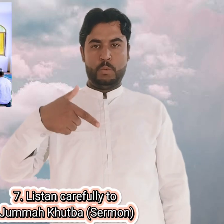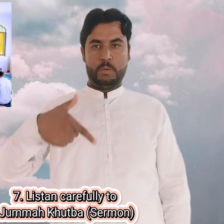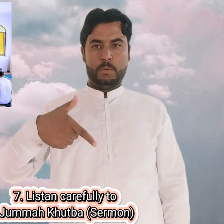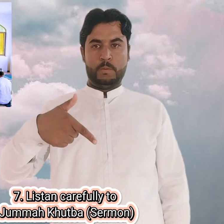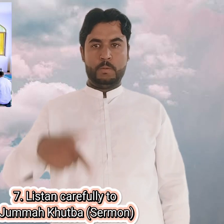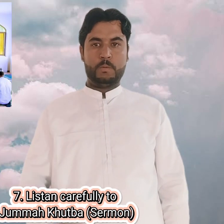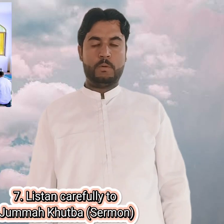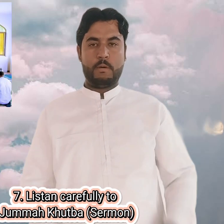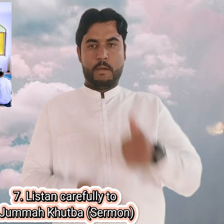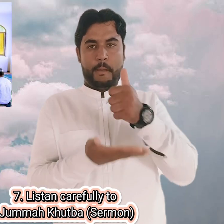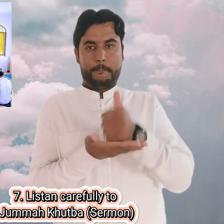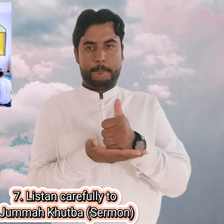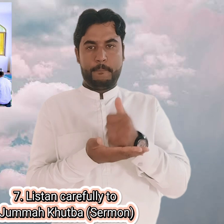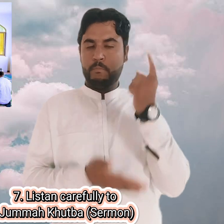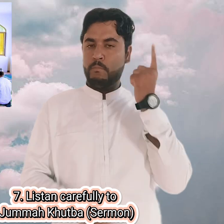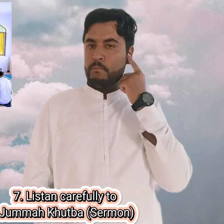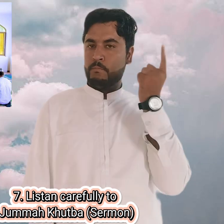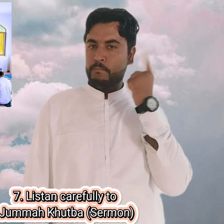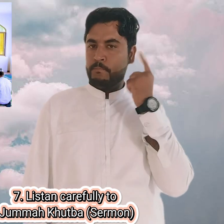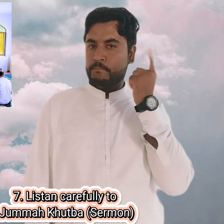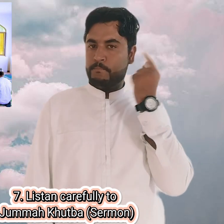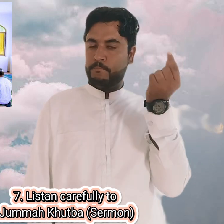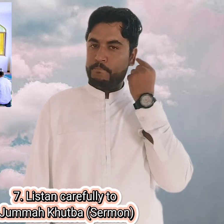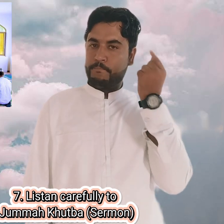Number seven, listen carefully to the Jummah khutbah.